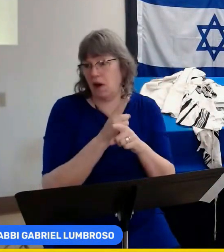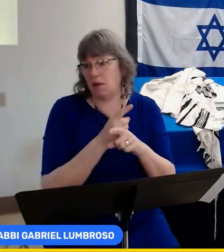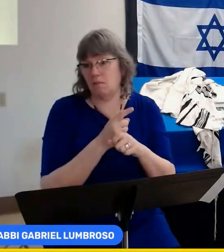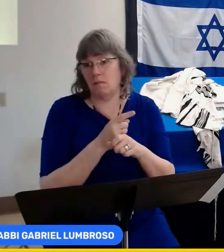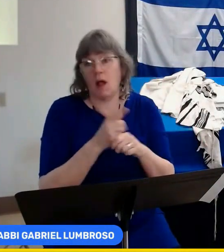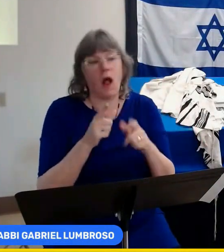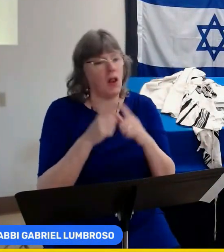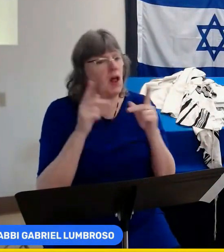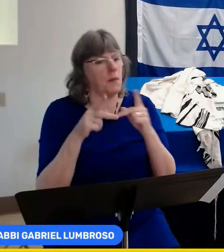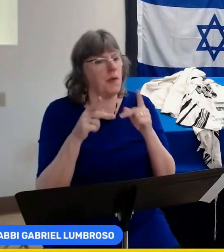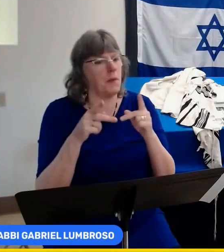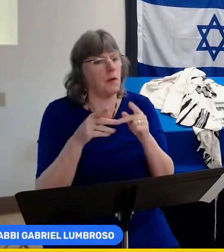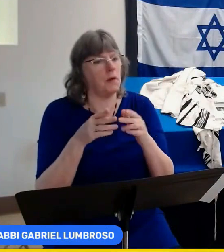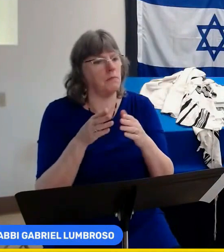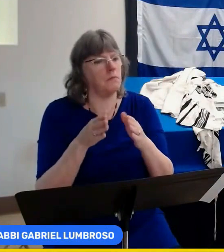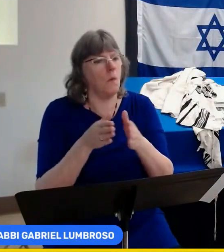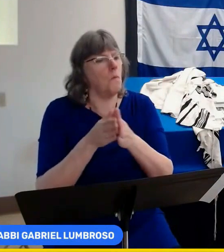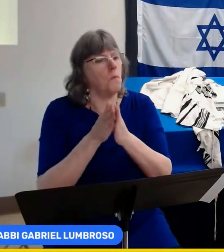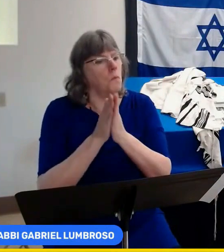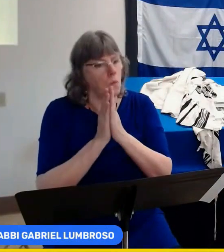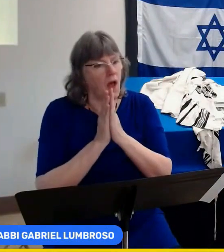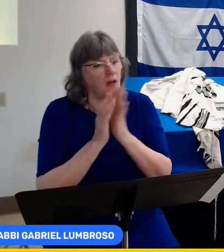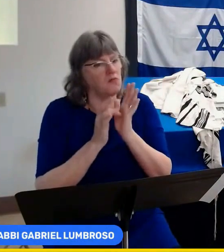People do that easily, right? Same thing.